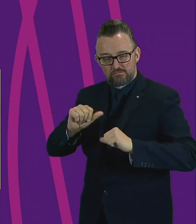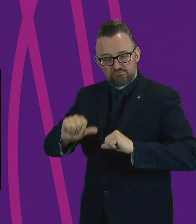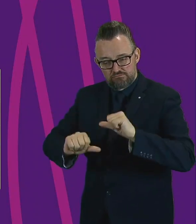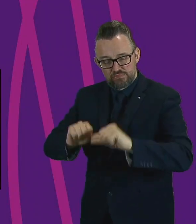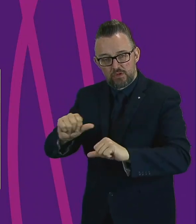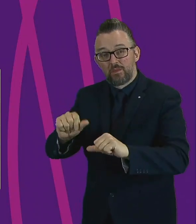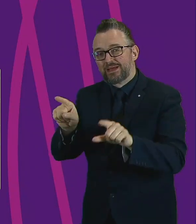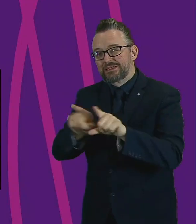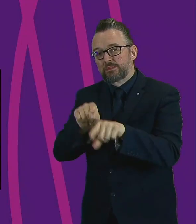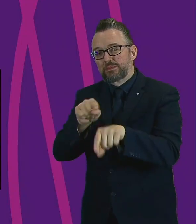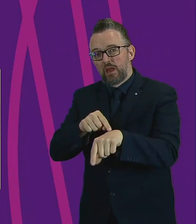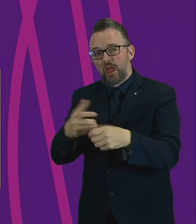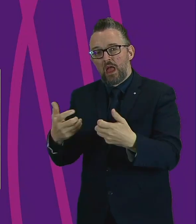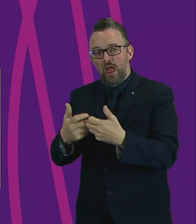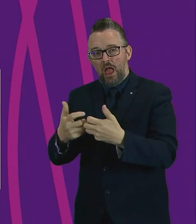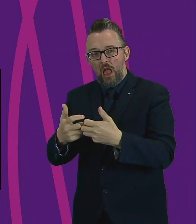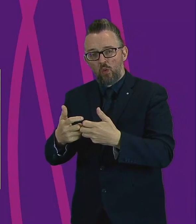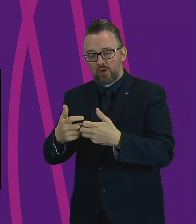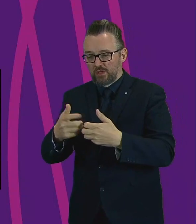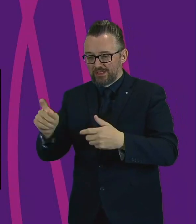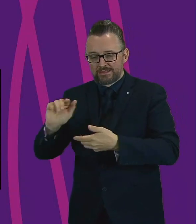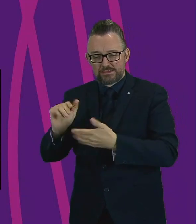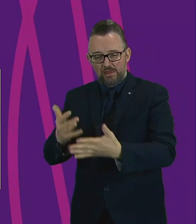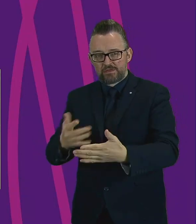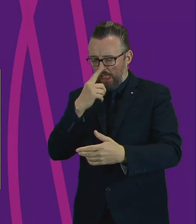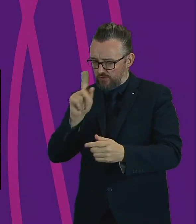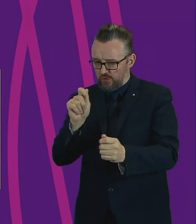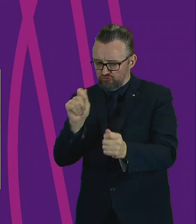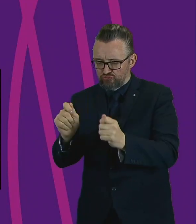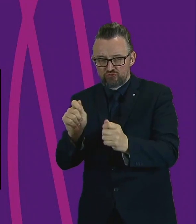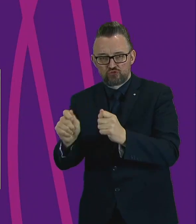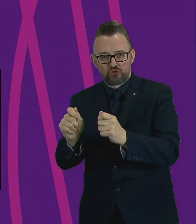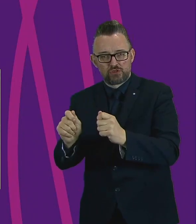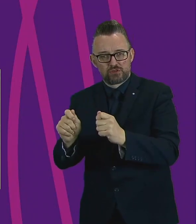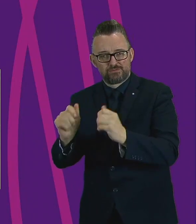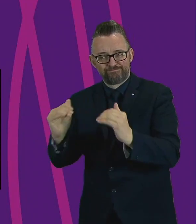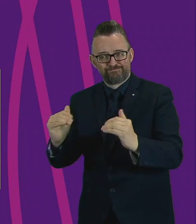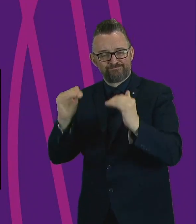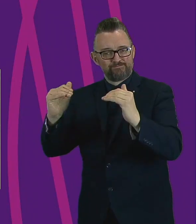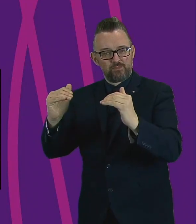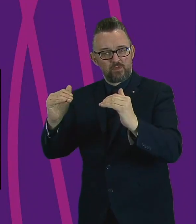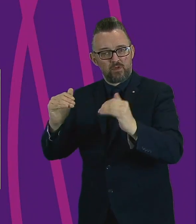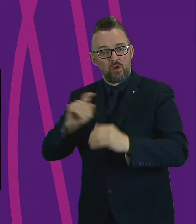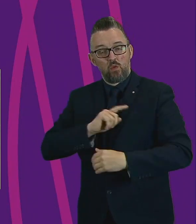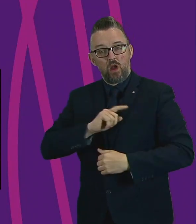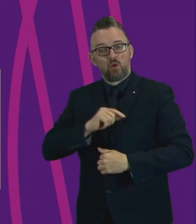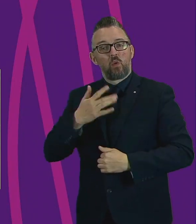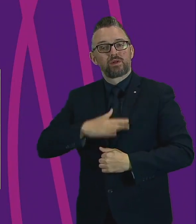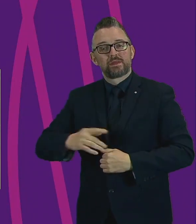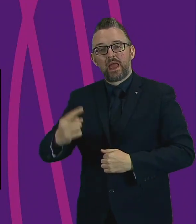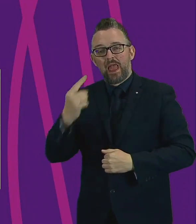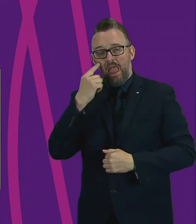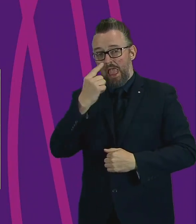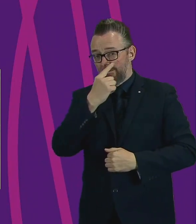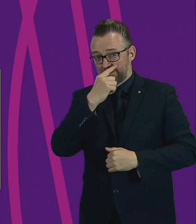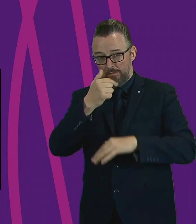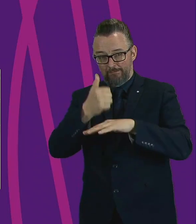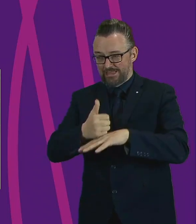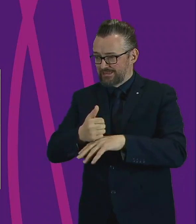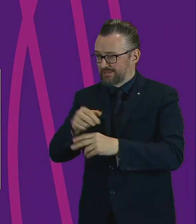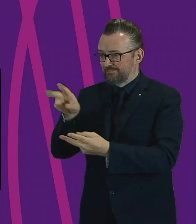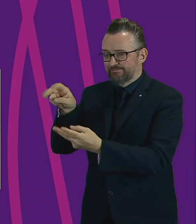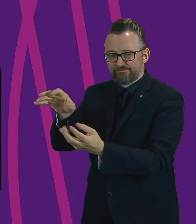the recovery and the redesign of service. The aim is to set out a clear evidence-based methodology which promotes as much robust